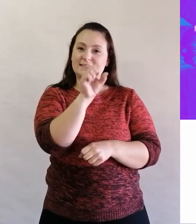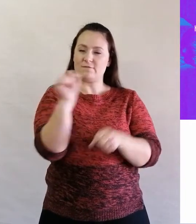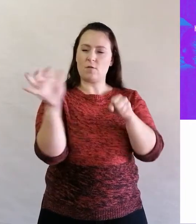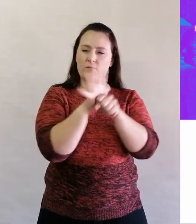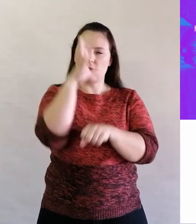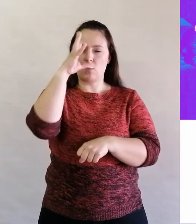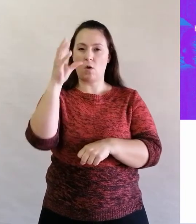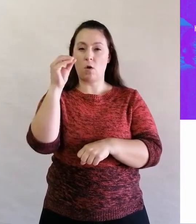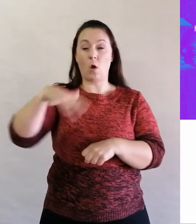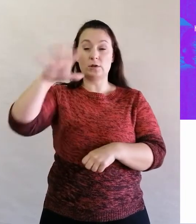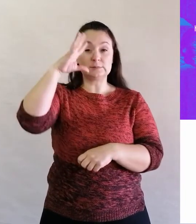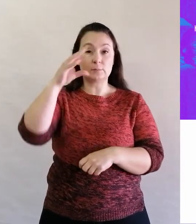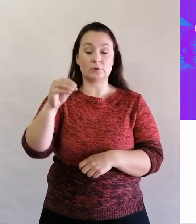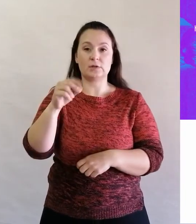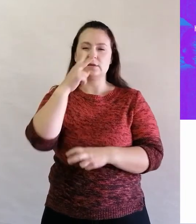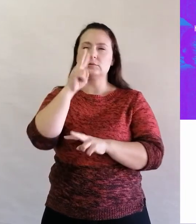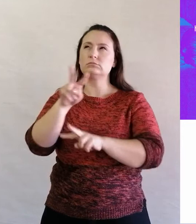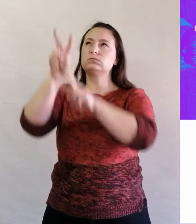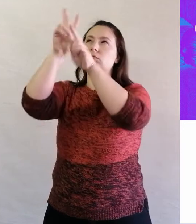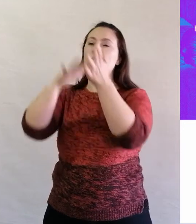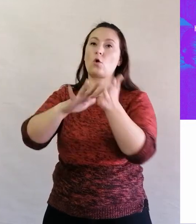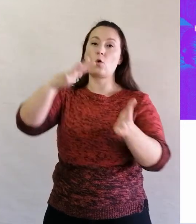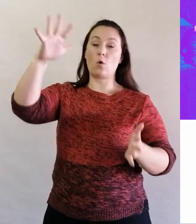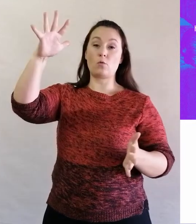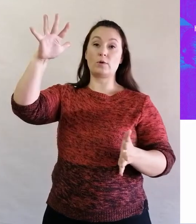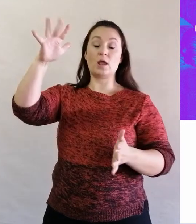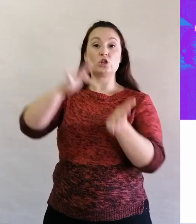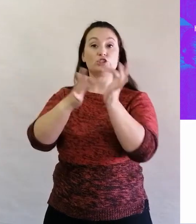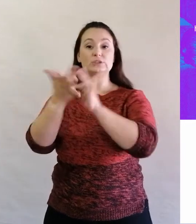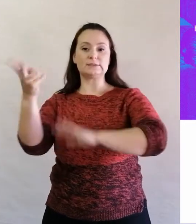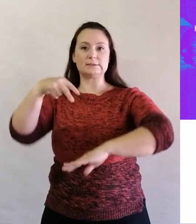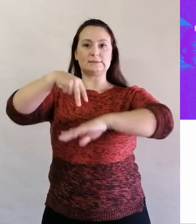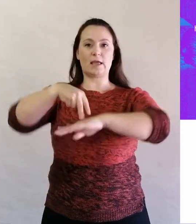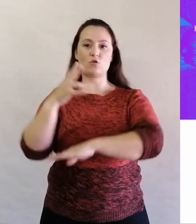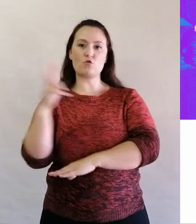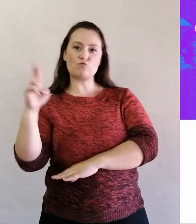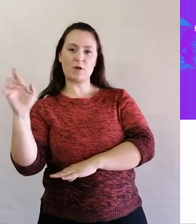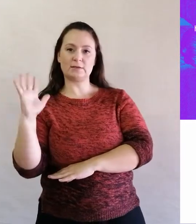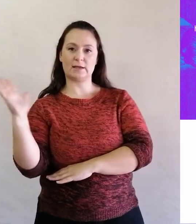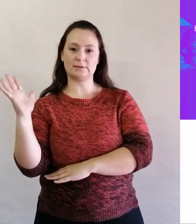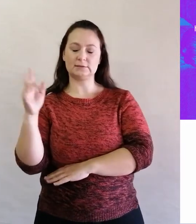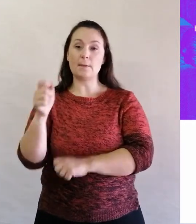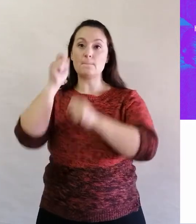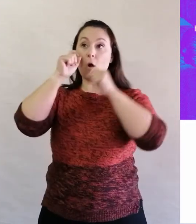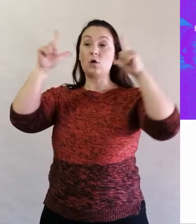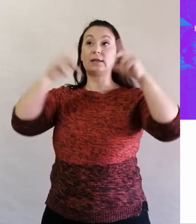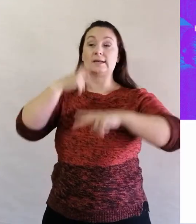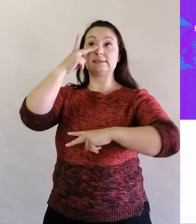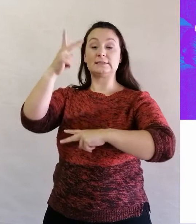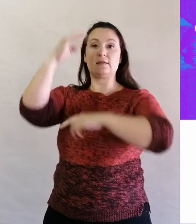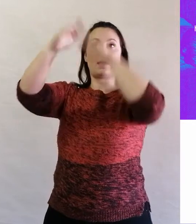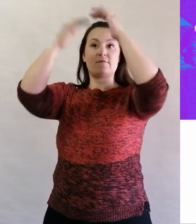into heaven and saw the glory of God and Jesus standing at the right hand of God. And he said, "Behold, I see the